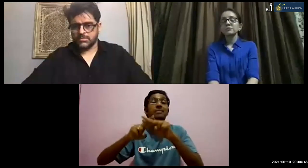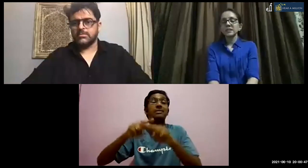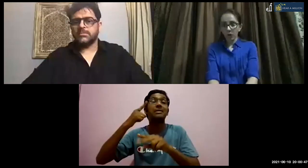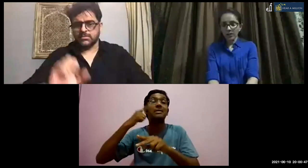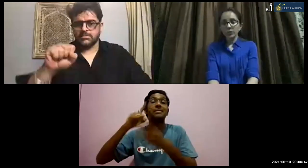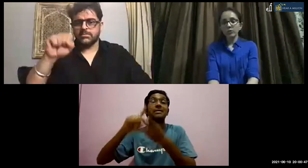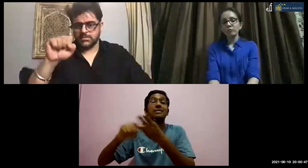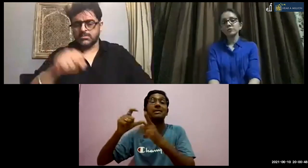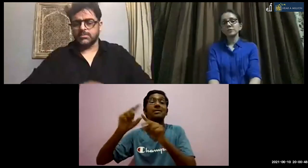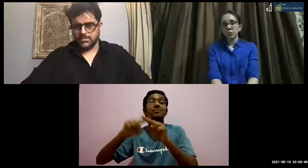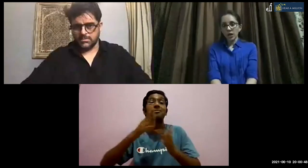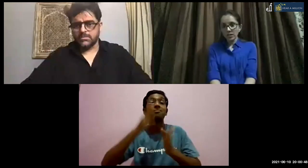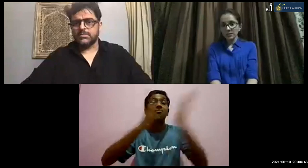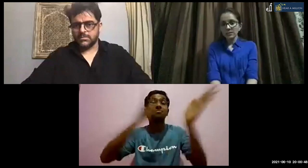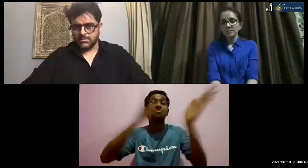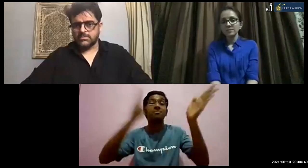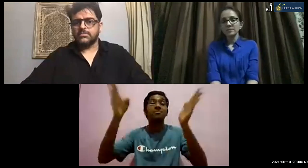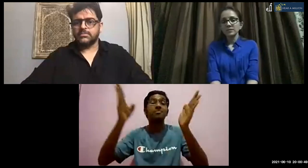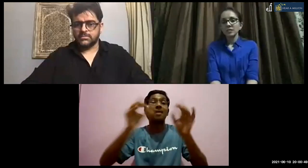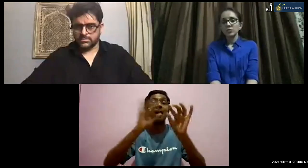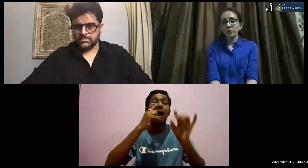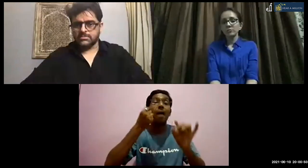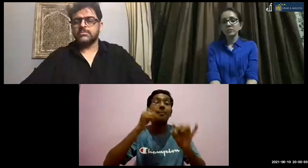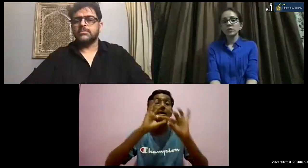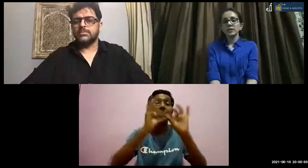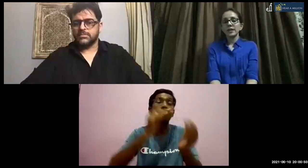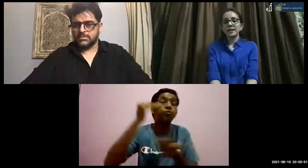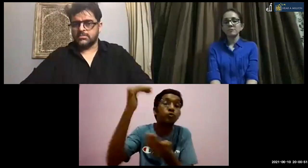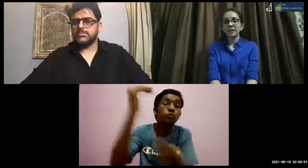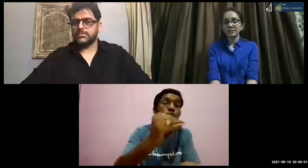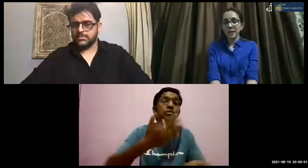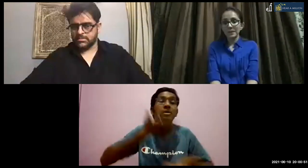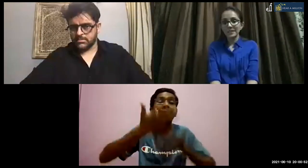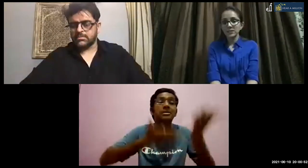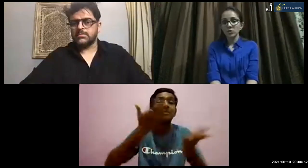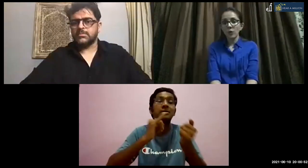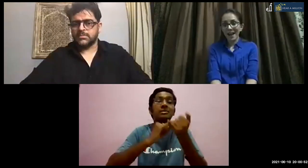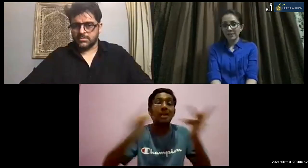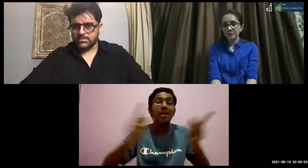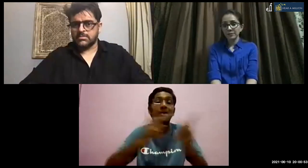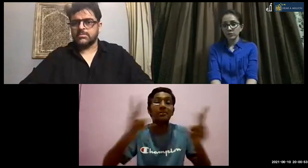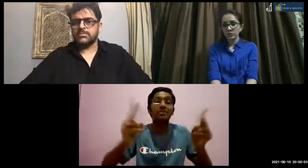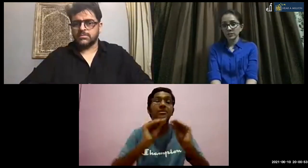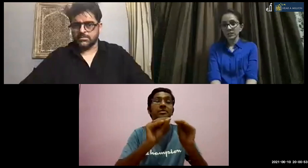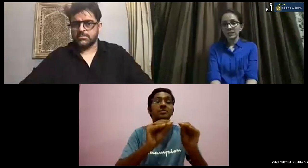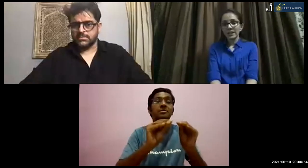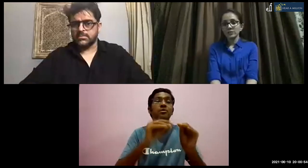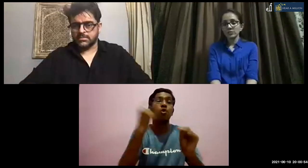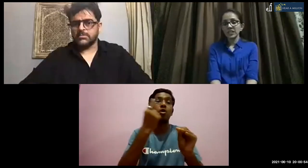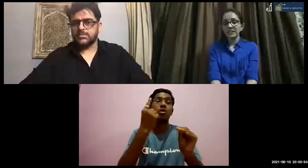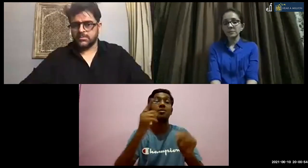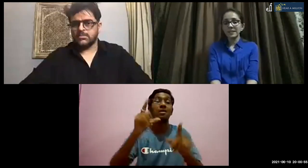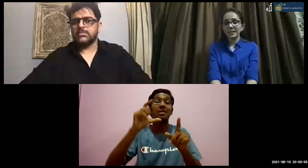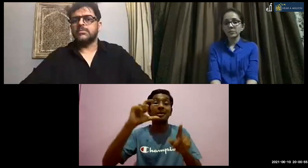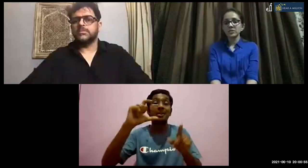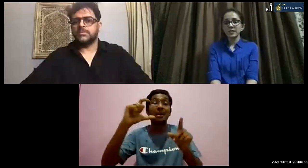In the field work, we go for the field work. We go field work and find families who have deaf children and,